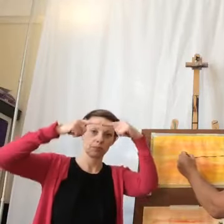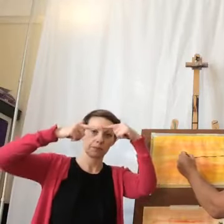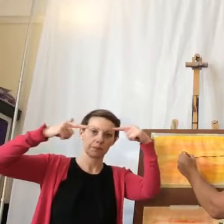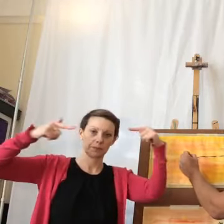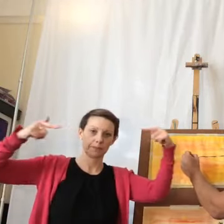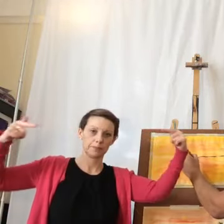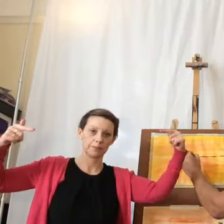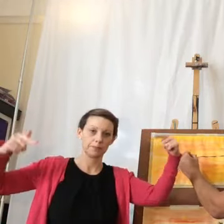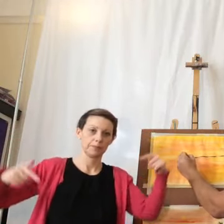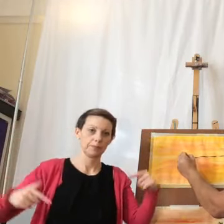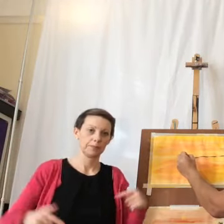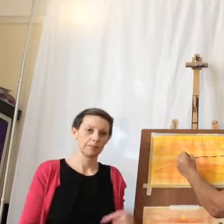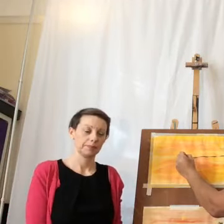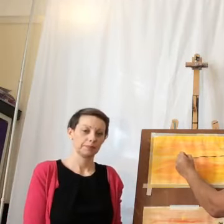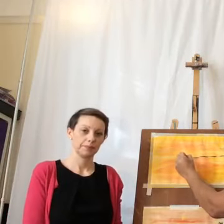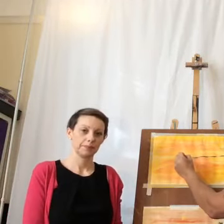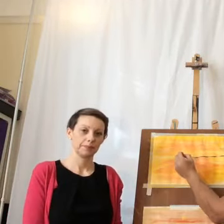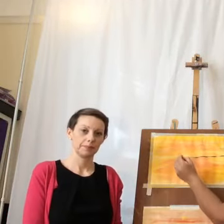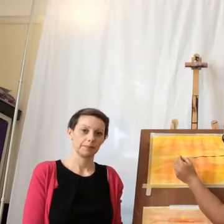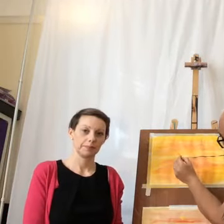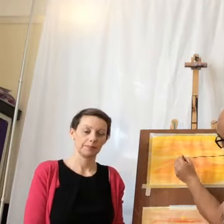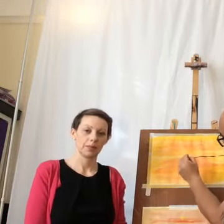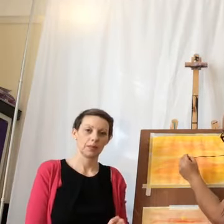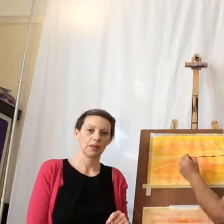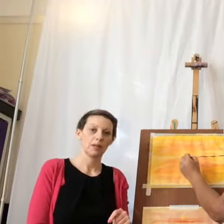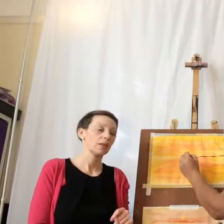angle. And you can leave a gap.